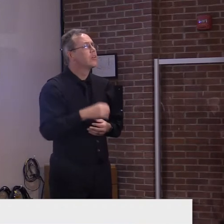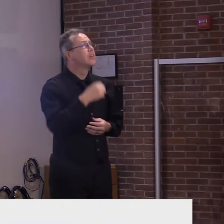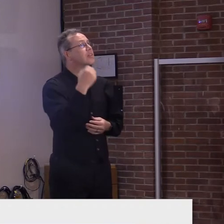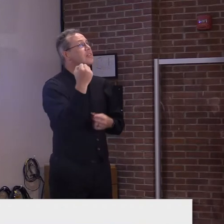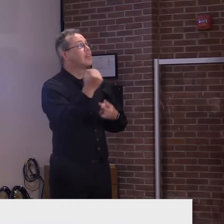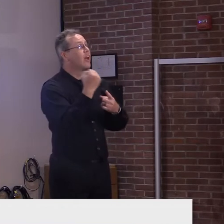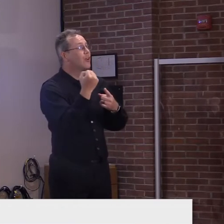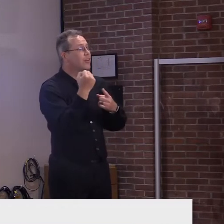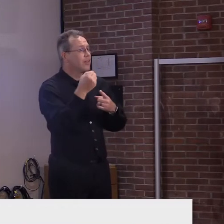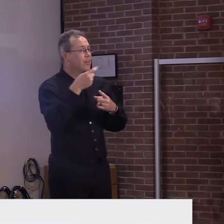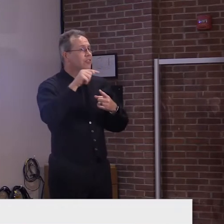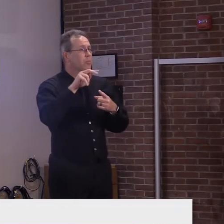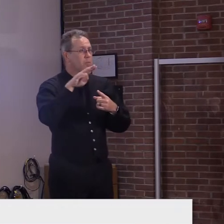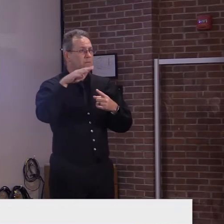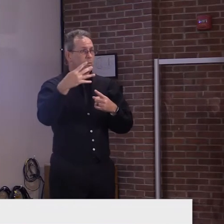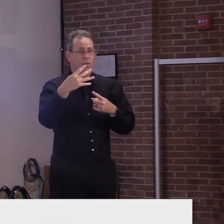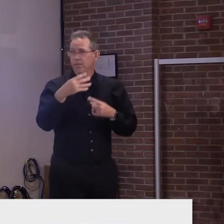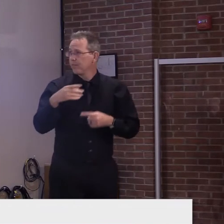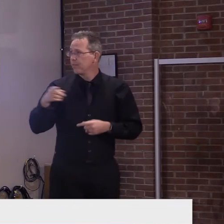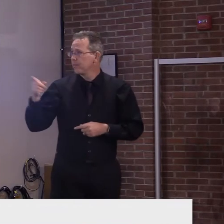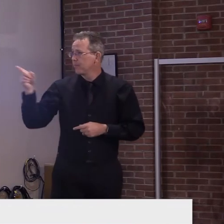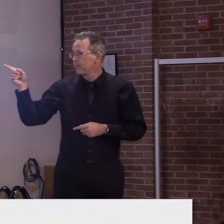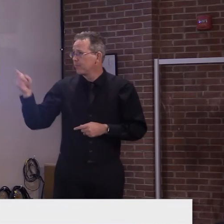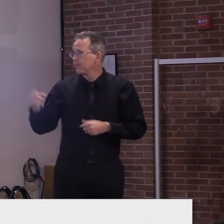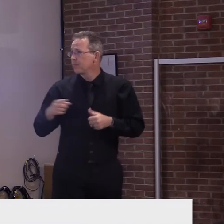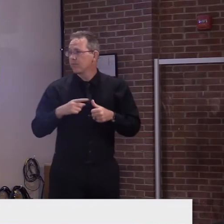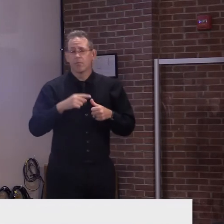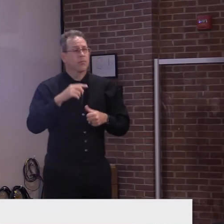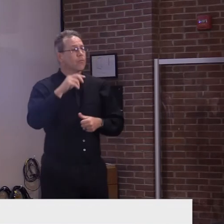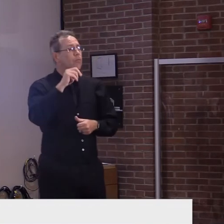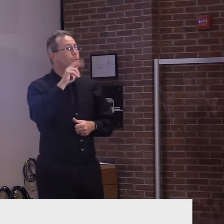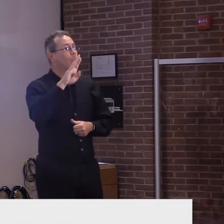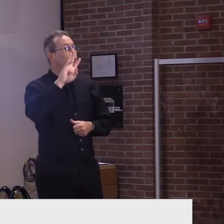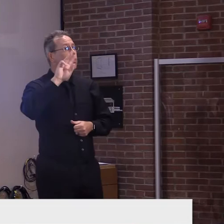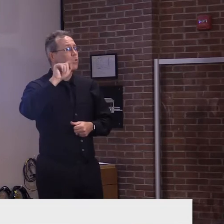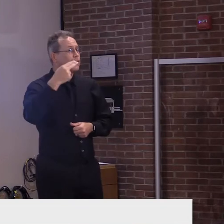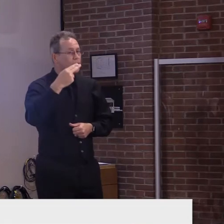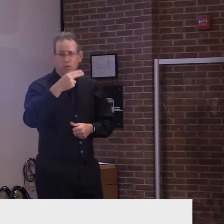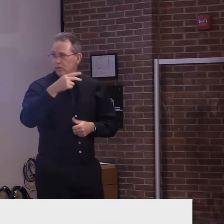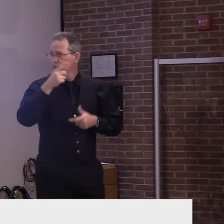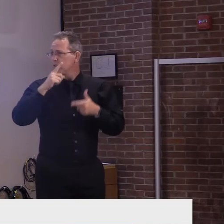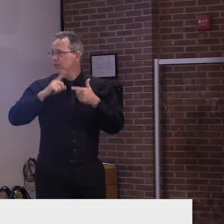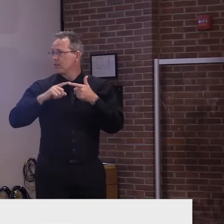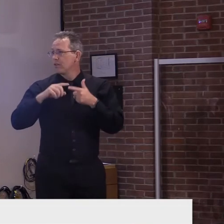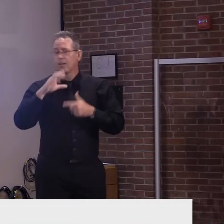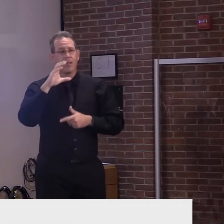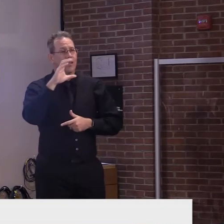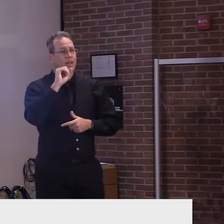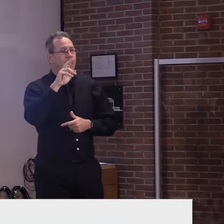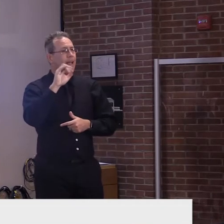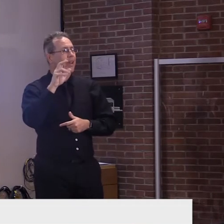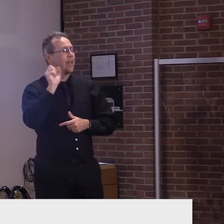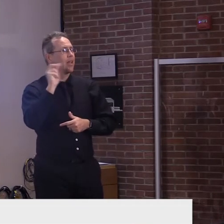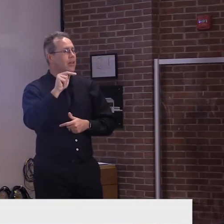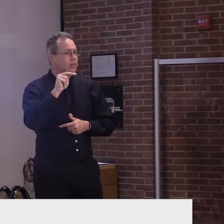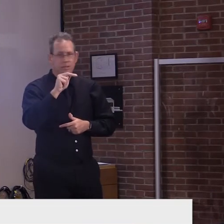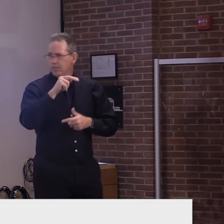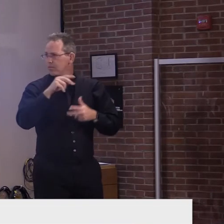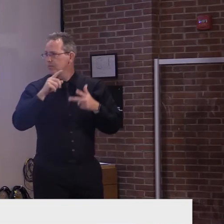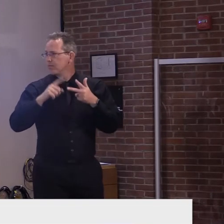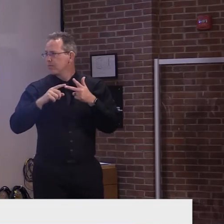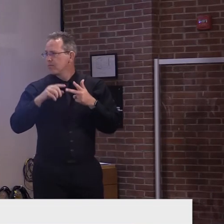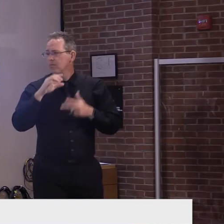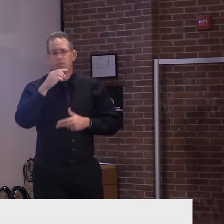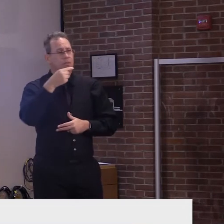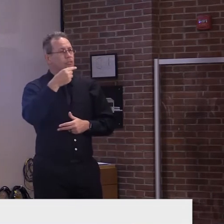Saturday, September 4th, King Arthur Baking Company in Norwich, Canaan High School in Canaan, Grand Isle Elementary School in